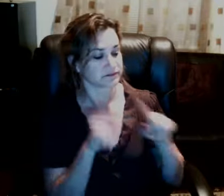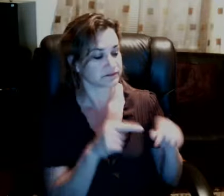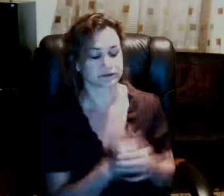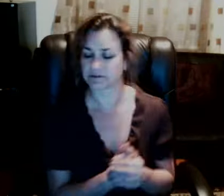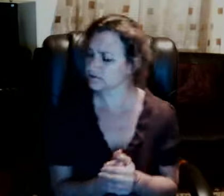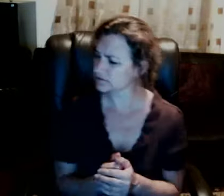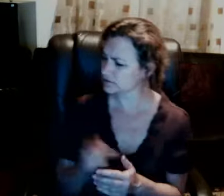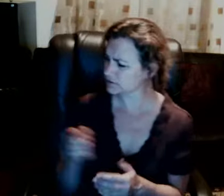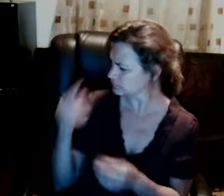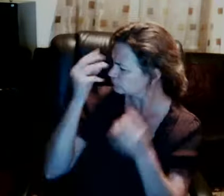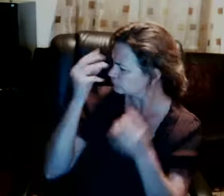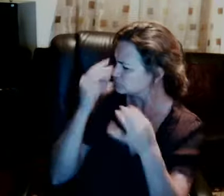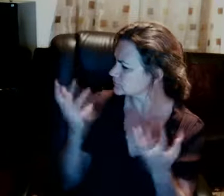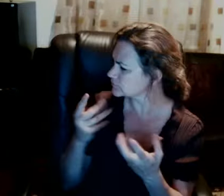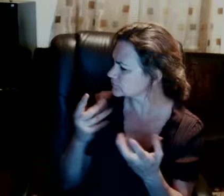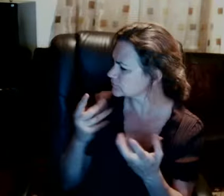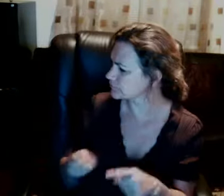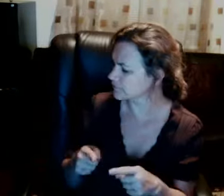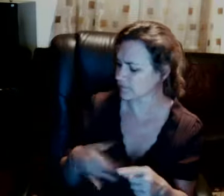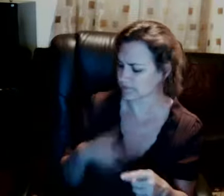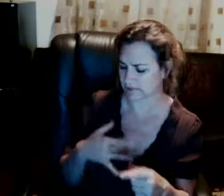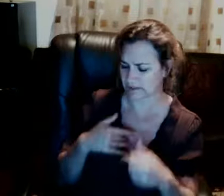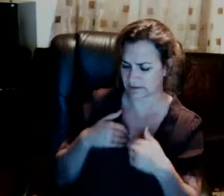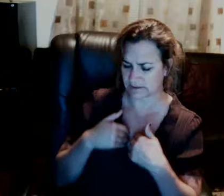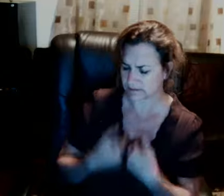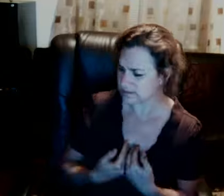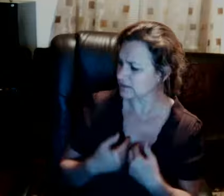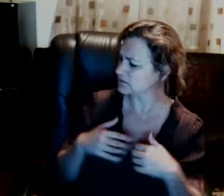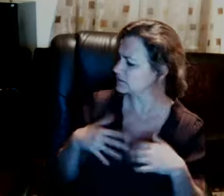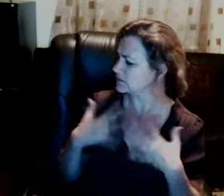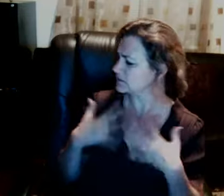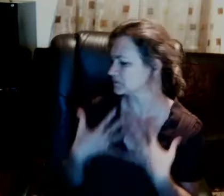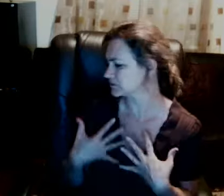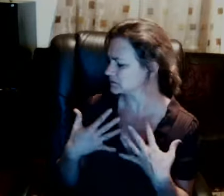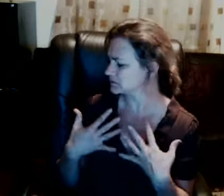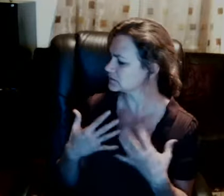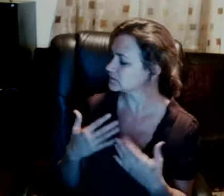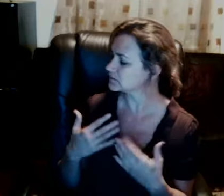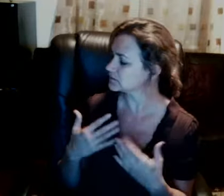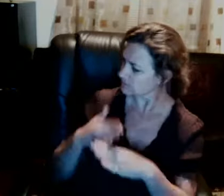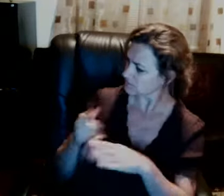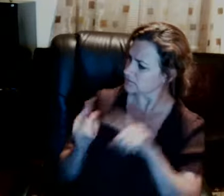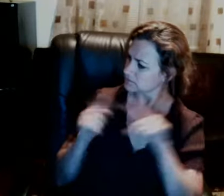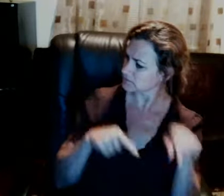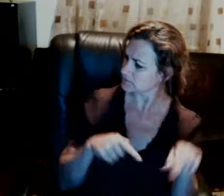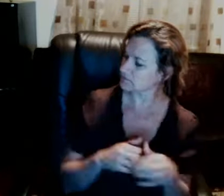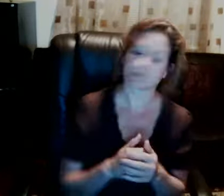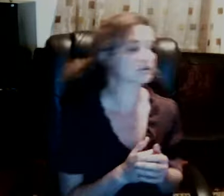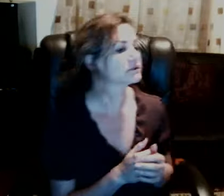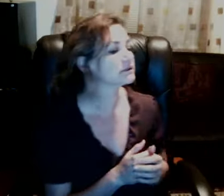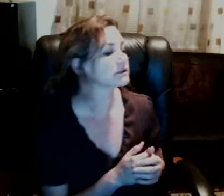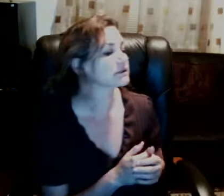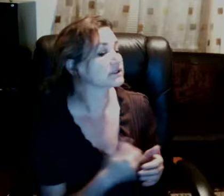low that stopped you wanting to go? Well, I started thinking about the other mothers laughing